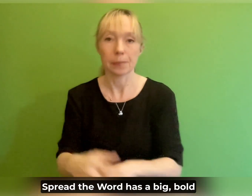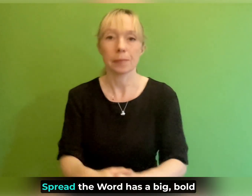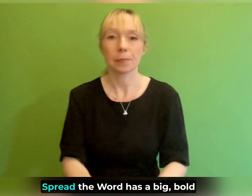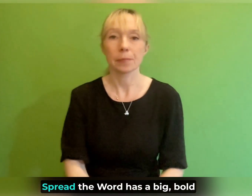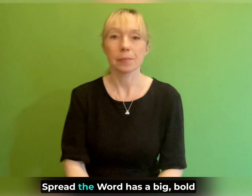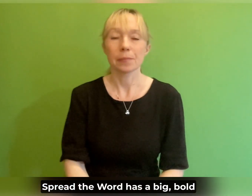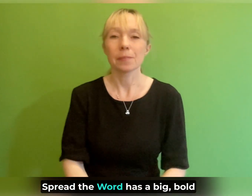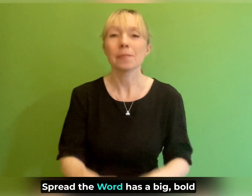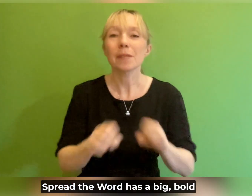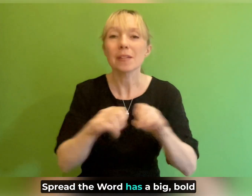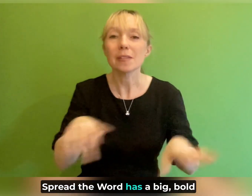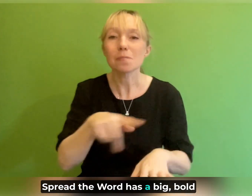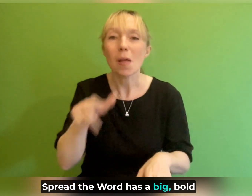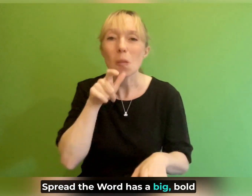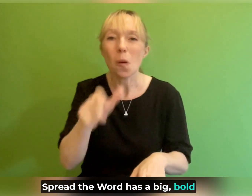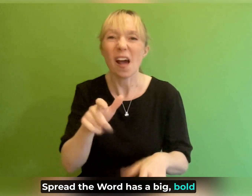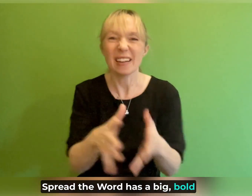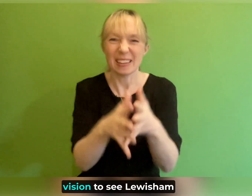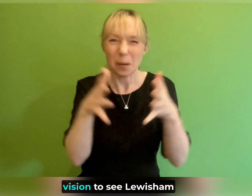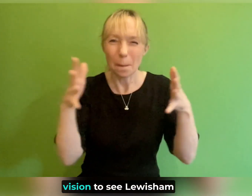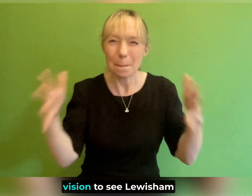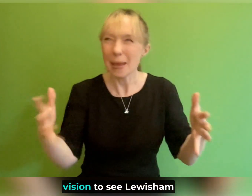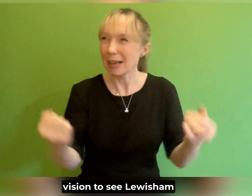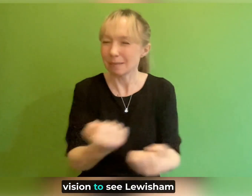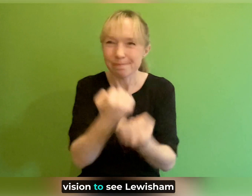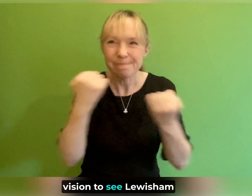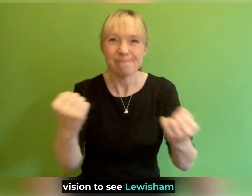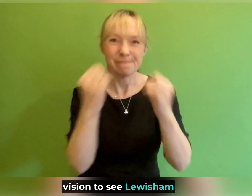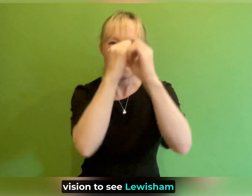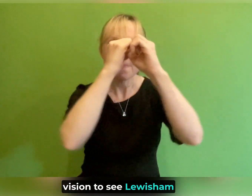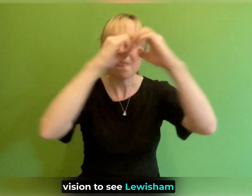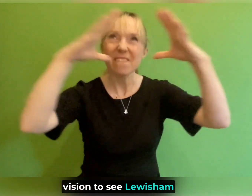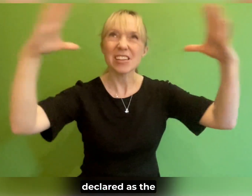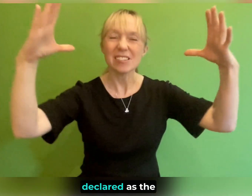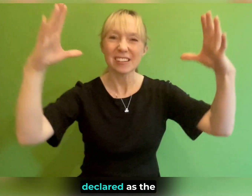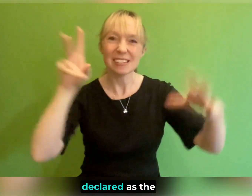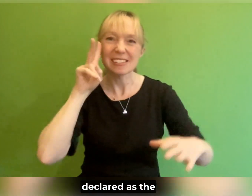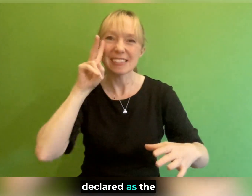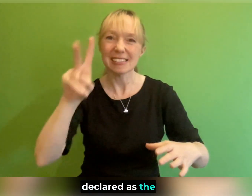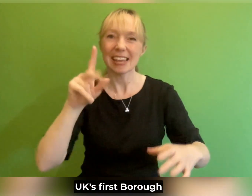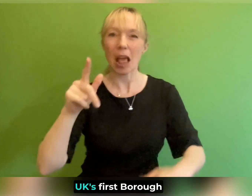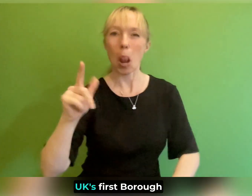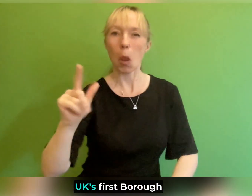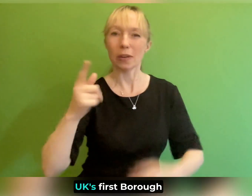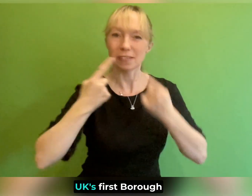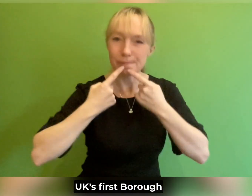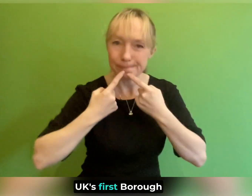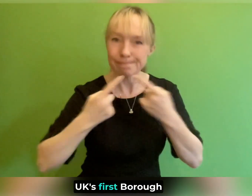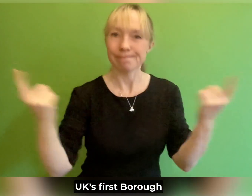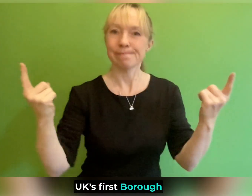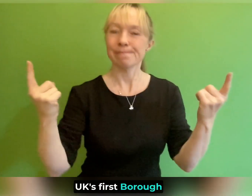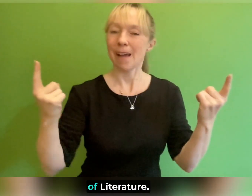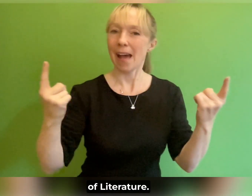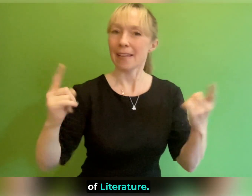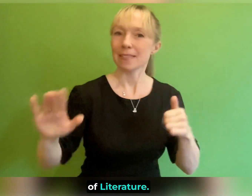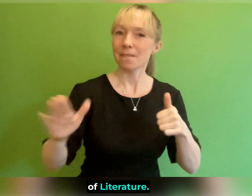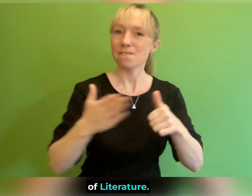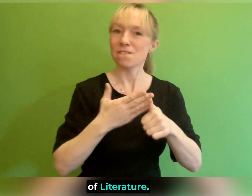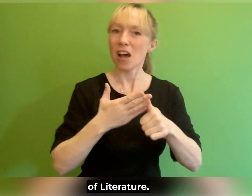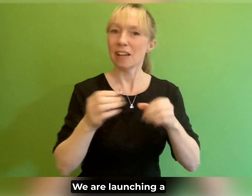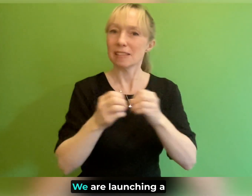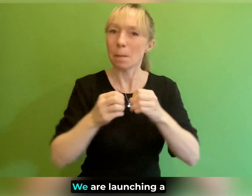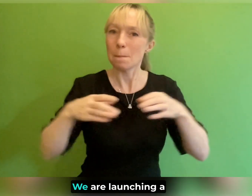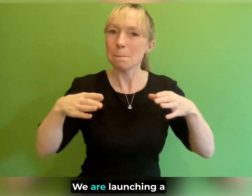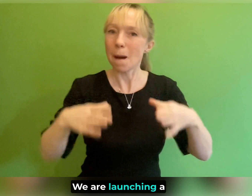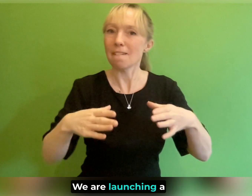Spread the Word has a big bold vision to see Lewisham declared as the UK's first borough of literature.